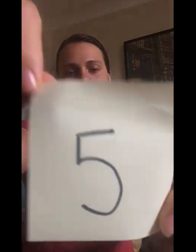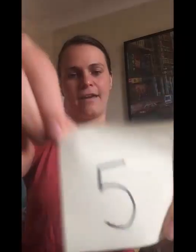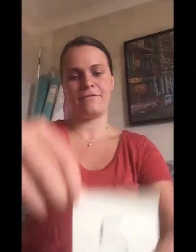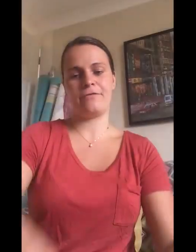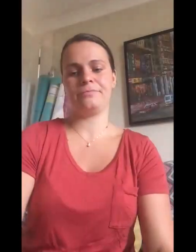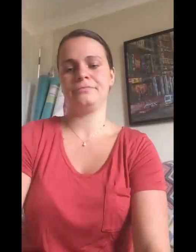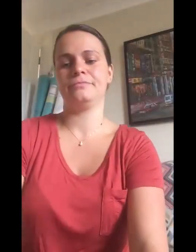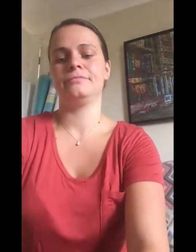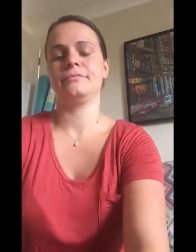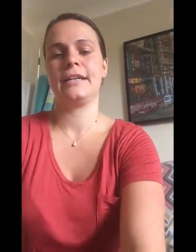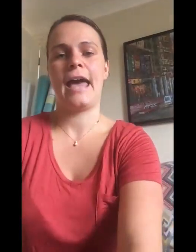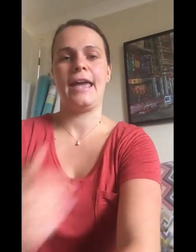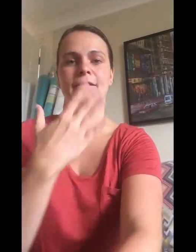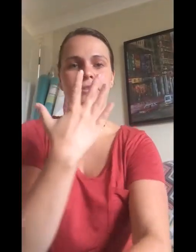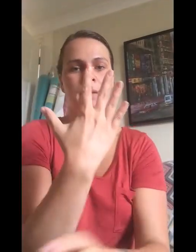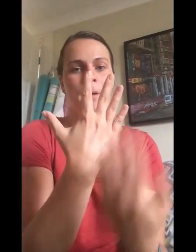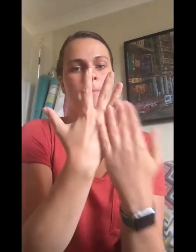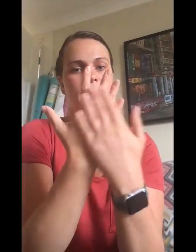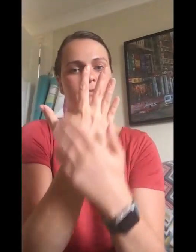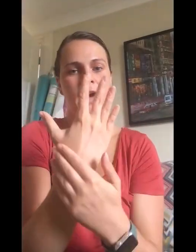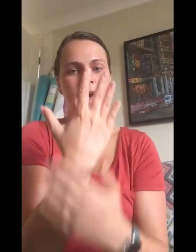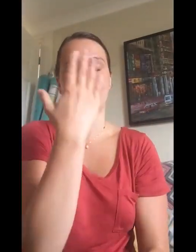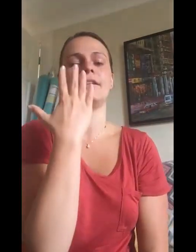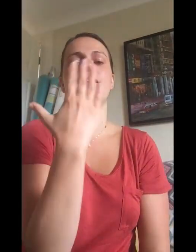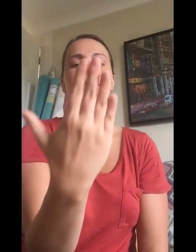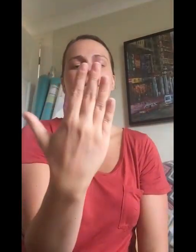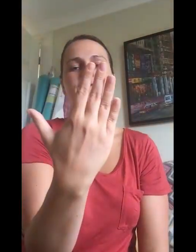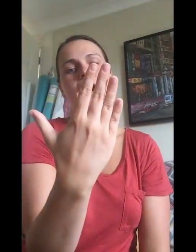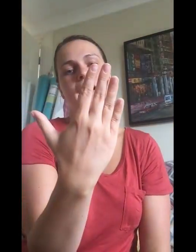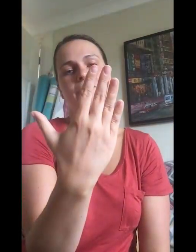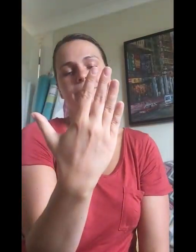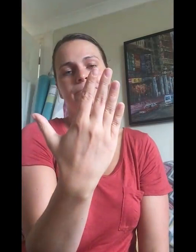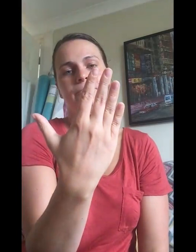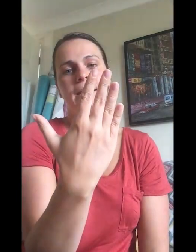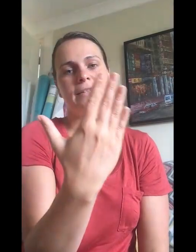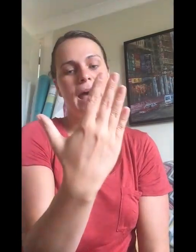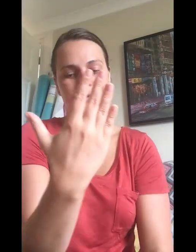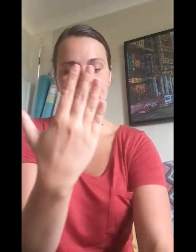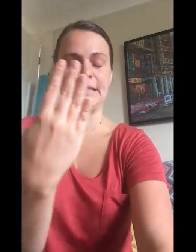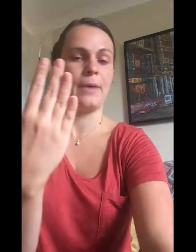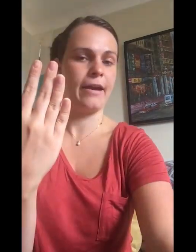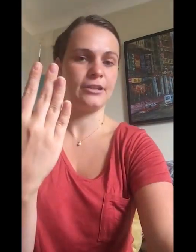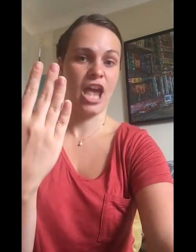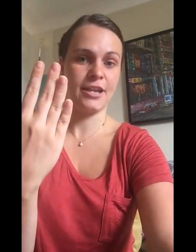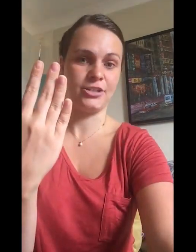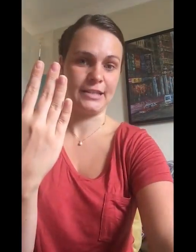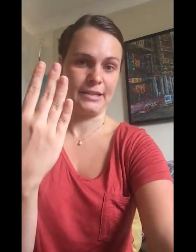5. Okay, so remember, back of your hand, 5. Now, this is where it changes a little